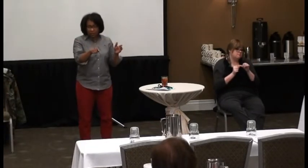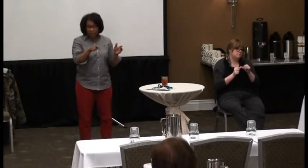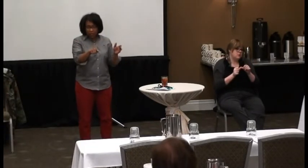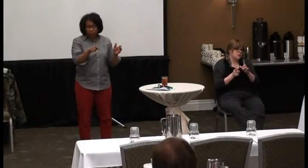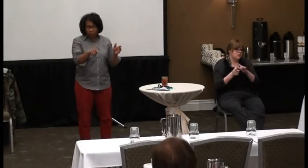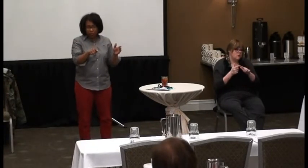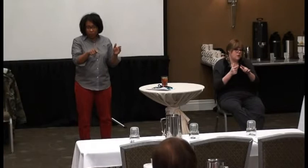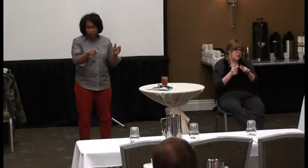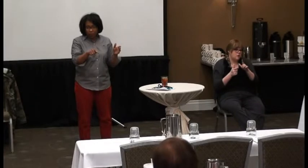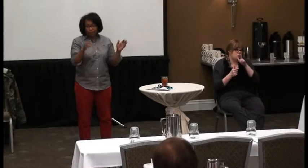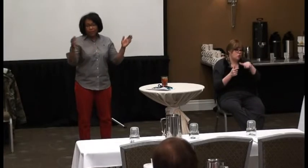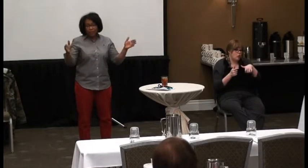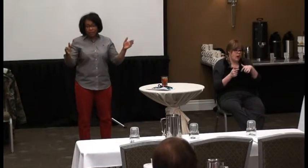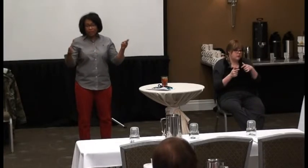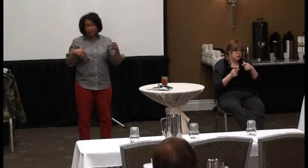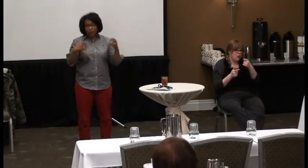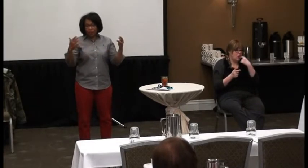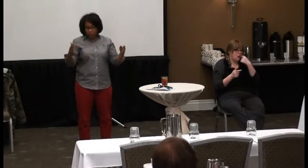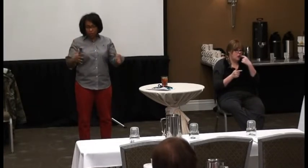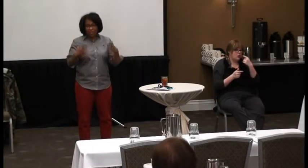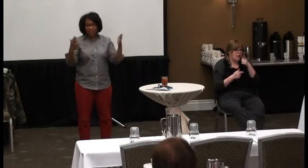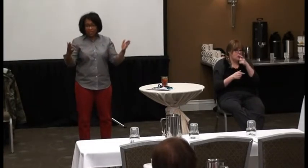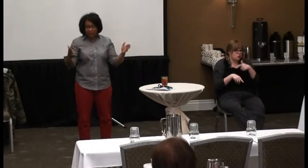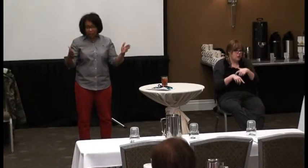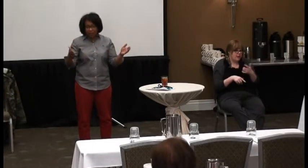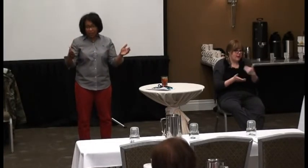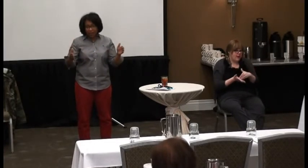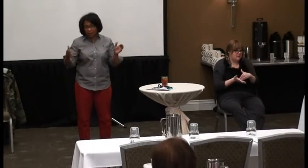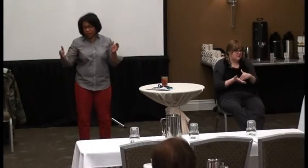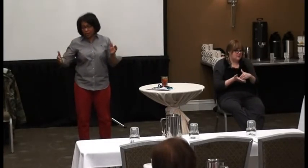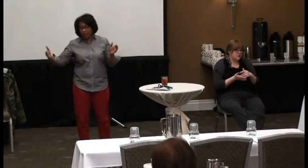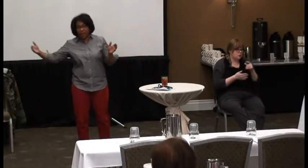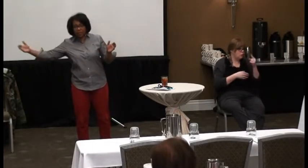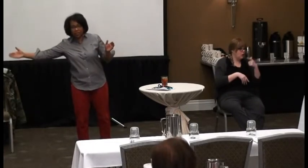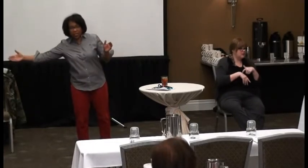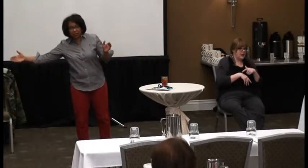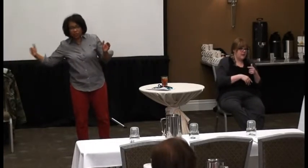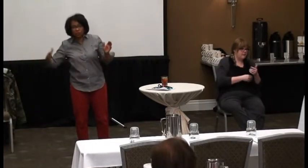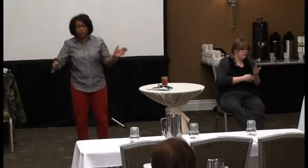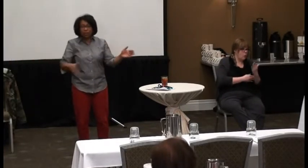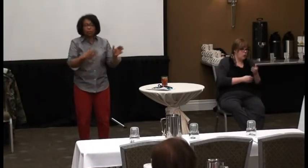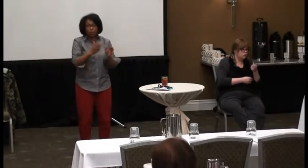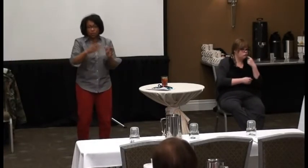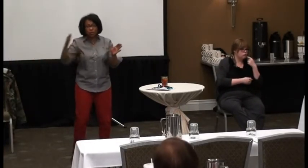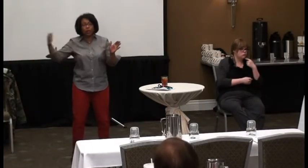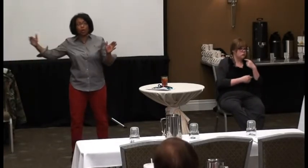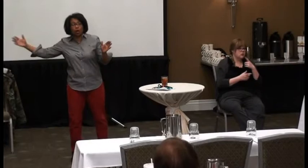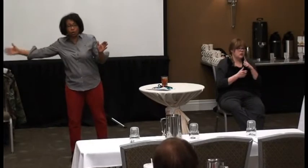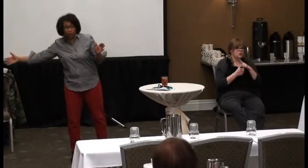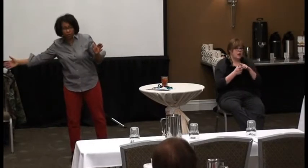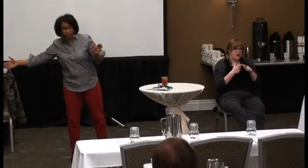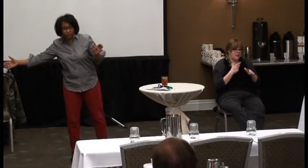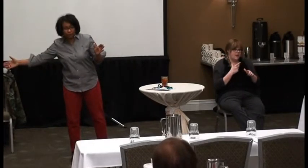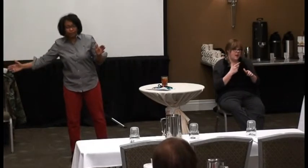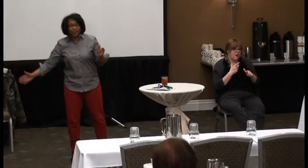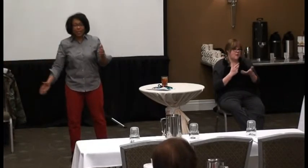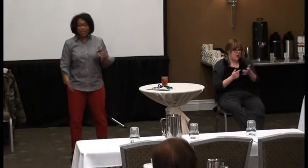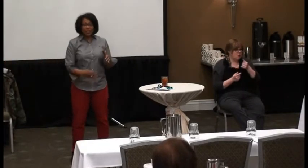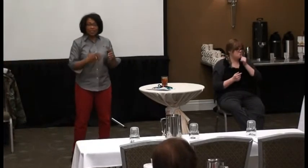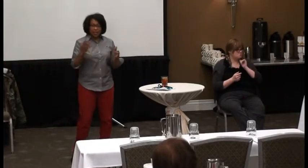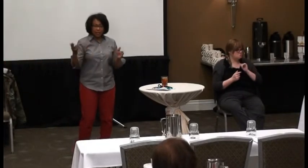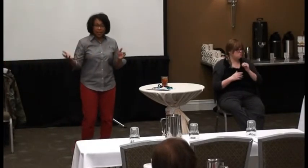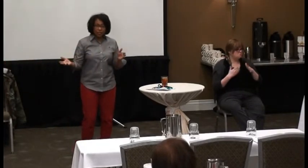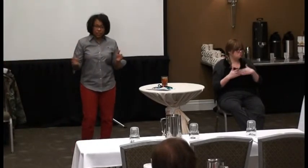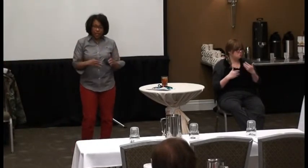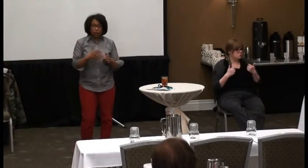take that noon pill. And then if they're, you know, again, tolerating it, and then they have this afternoon, then maybe we'll go to something longer. And